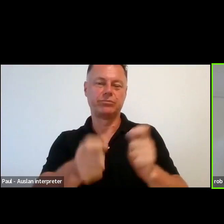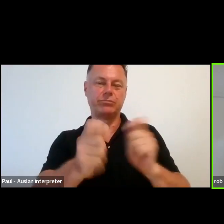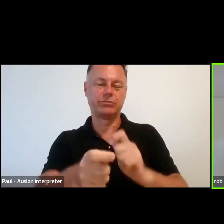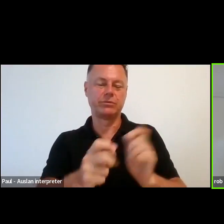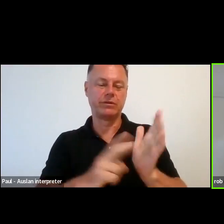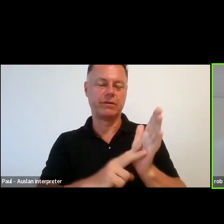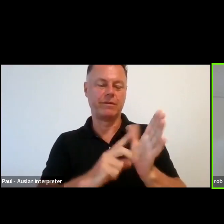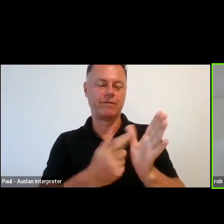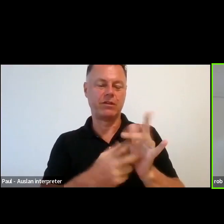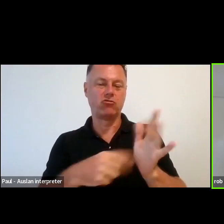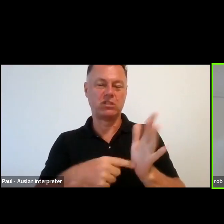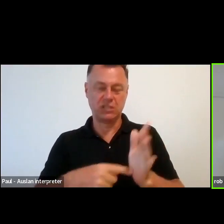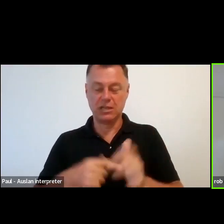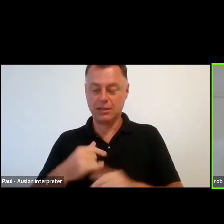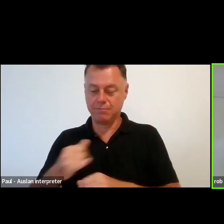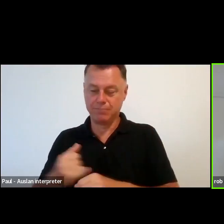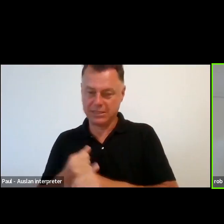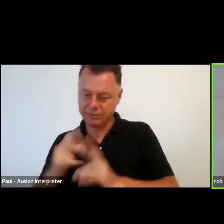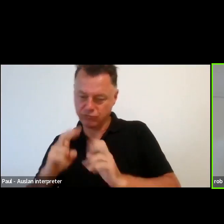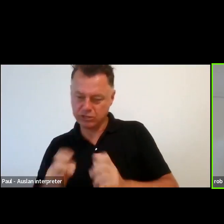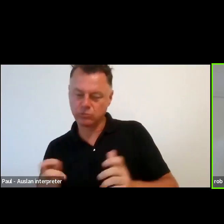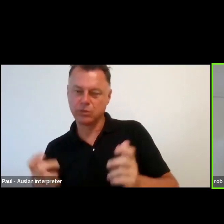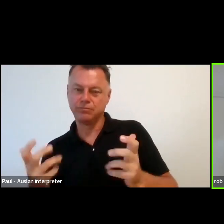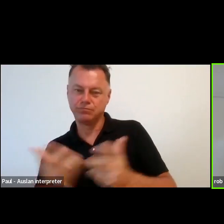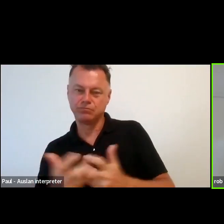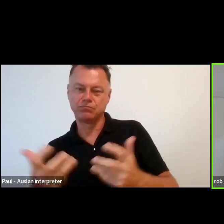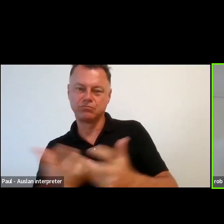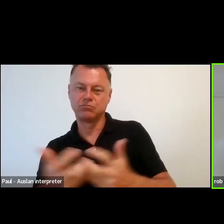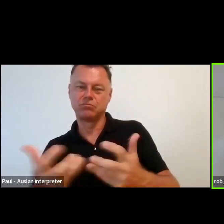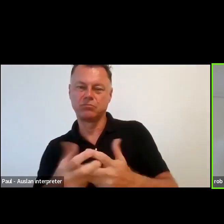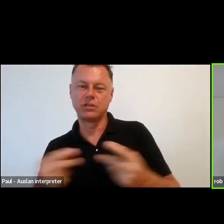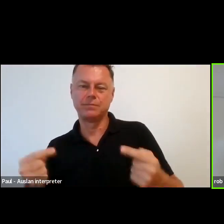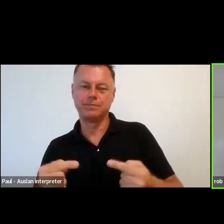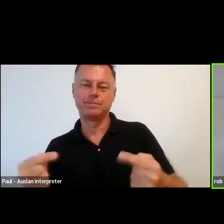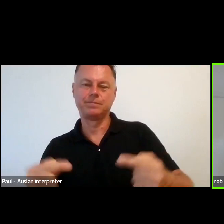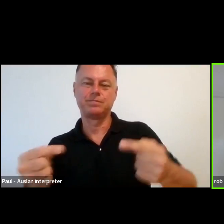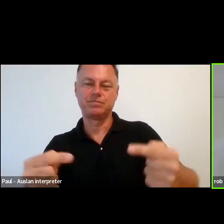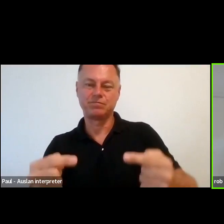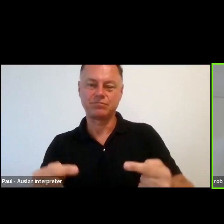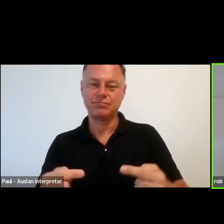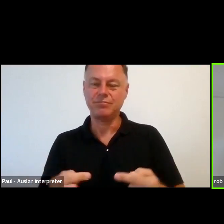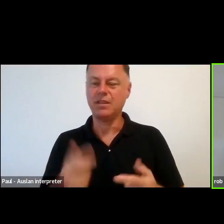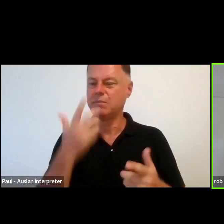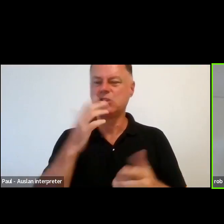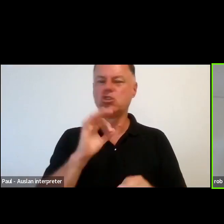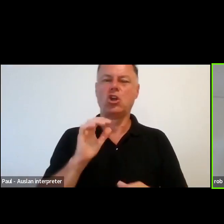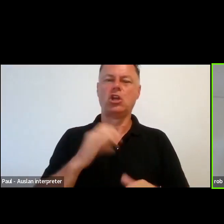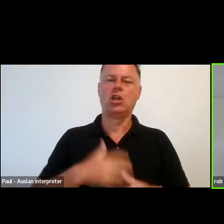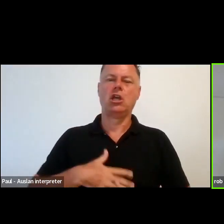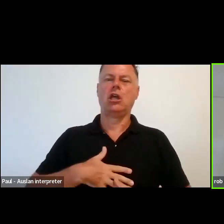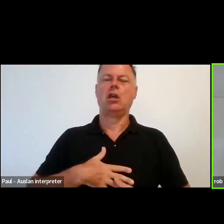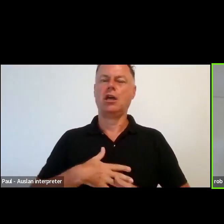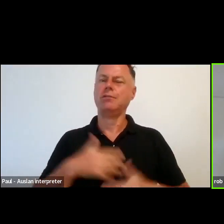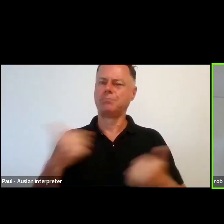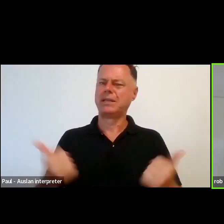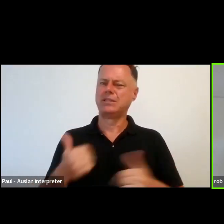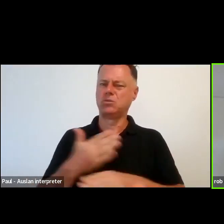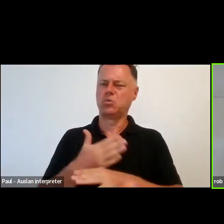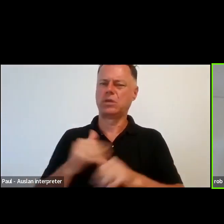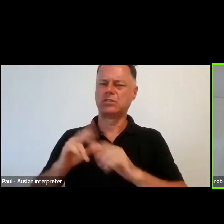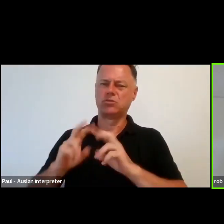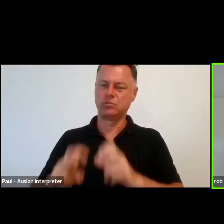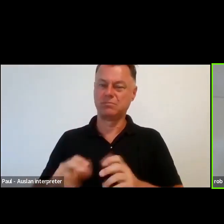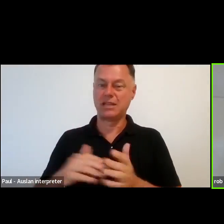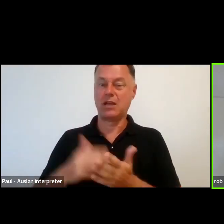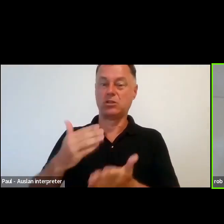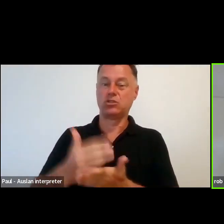stage, but we should keep alert as to what's going on. So I'll stop there and hand back to Rosemary for further there and